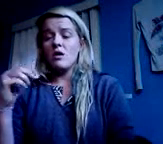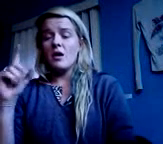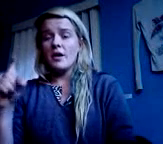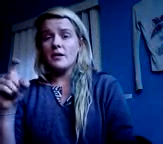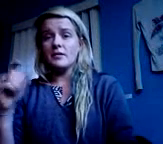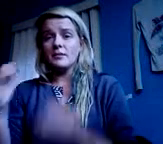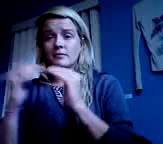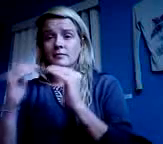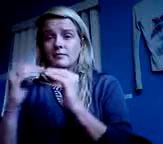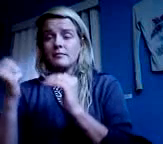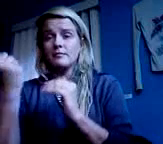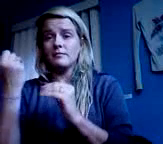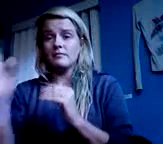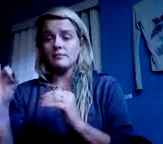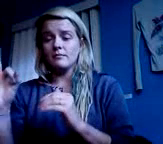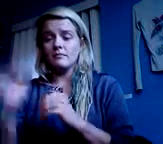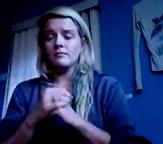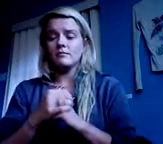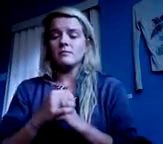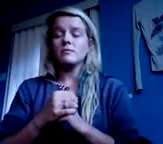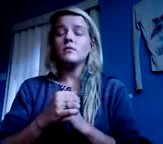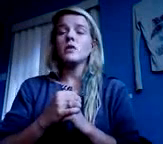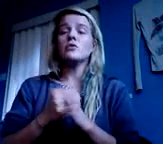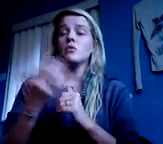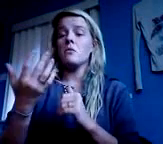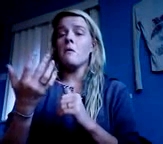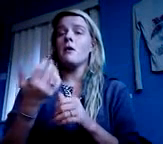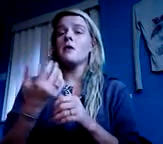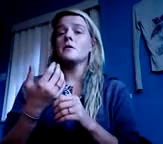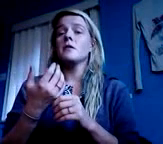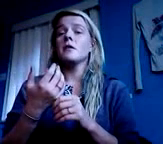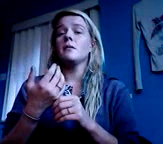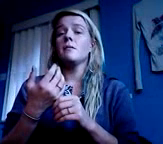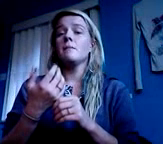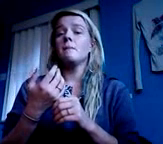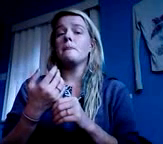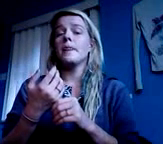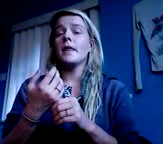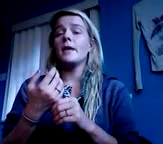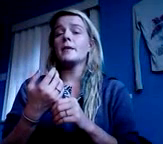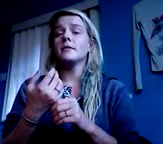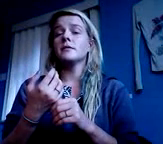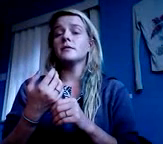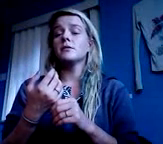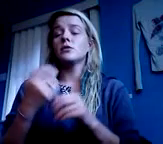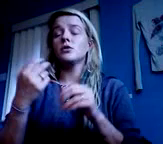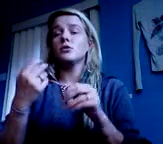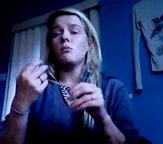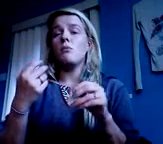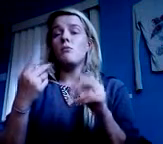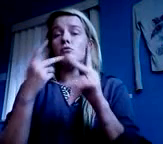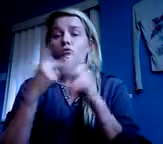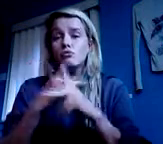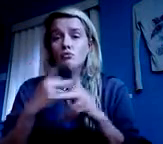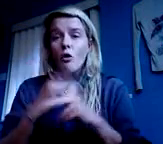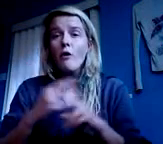and you'll get x is equal to 19 halves. So now I'm going to put 19 halves